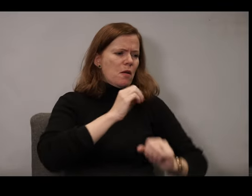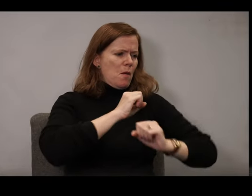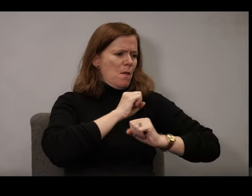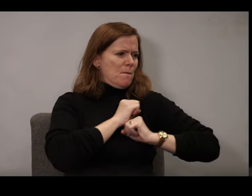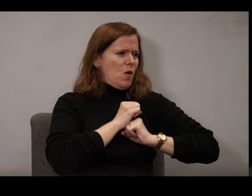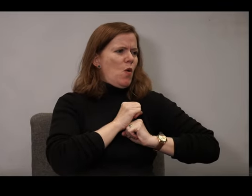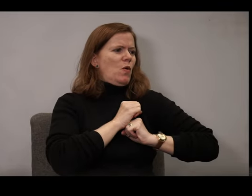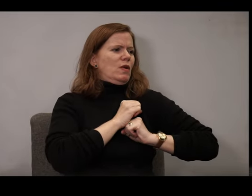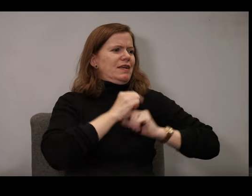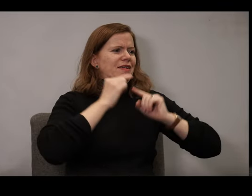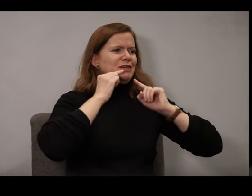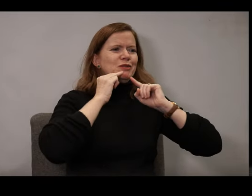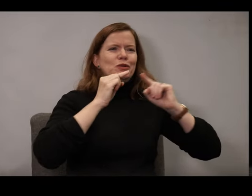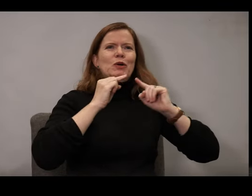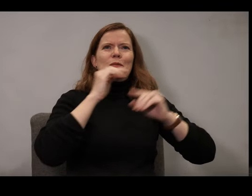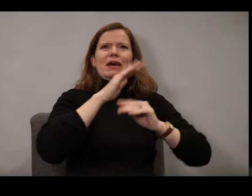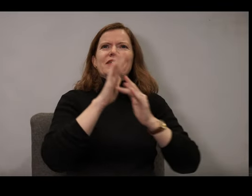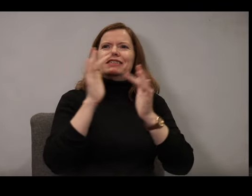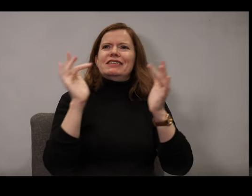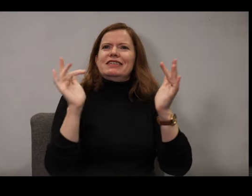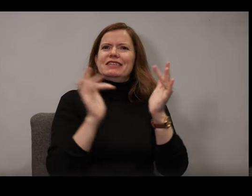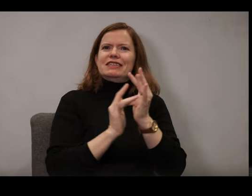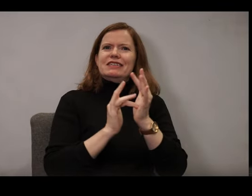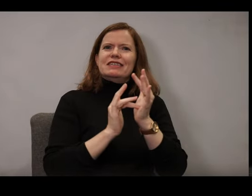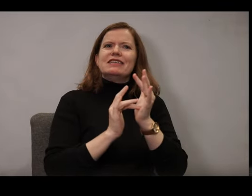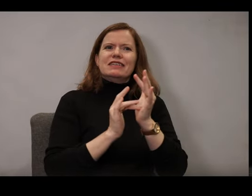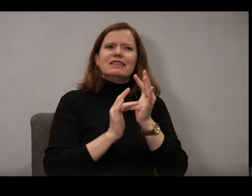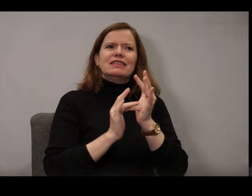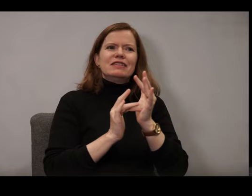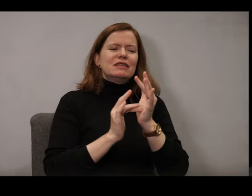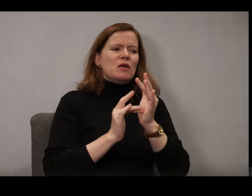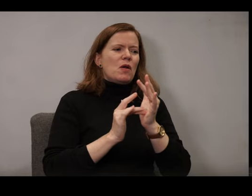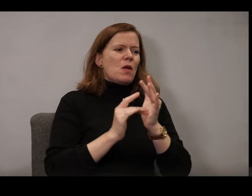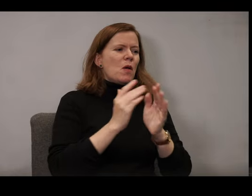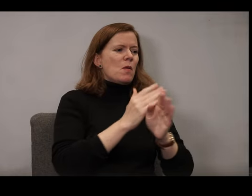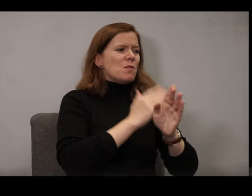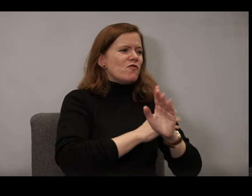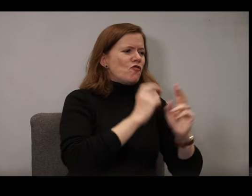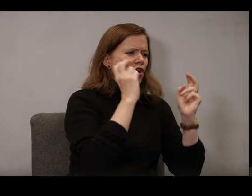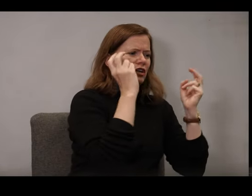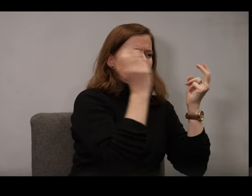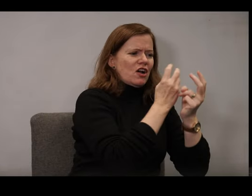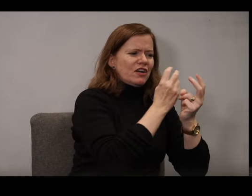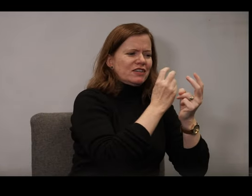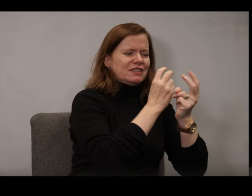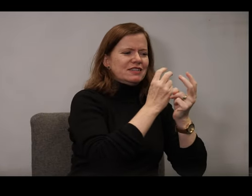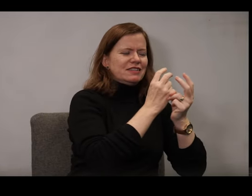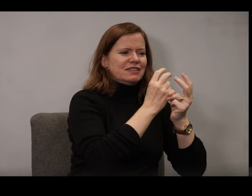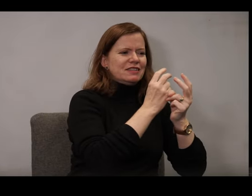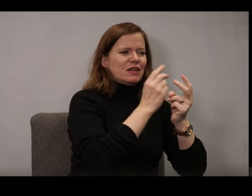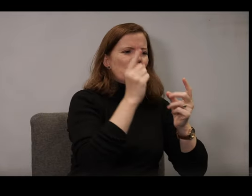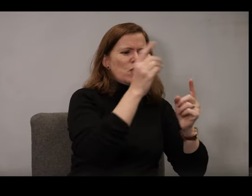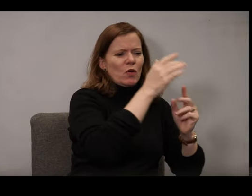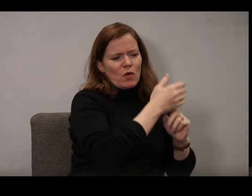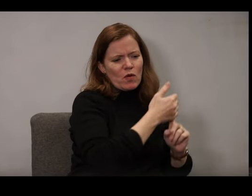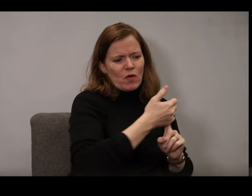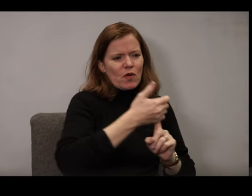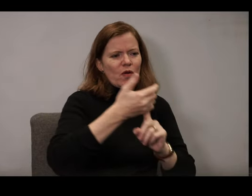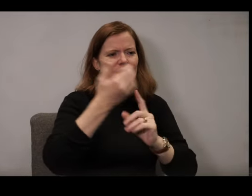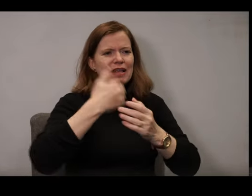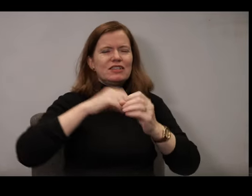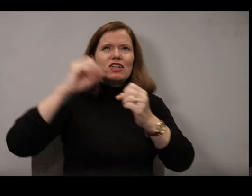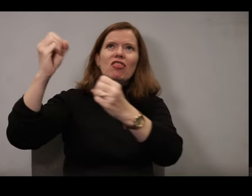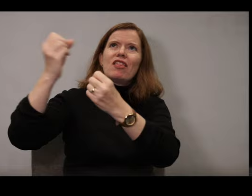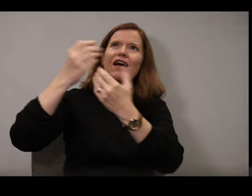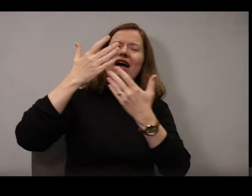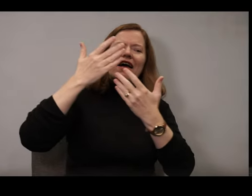the praises of him who called them out of darkness into his marvelous light. We pray that you would